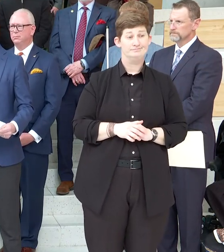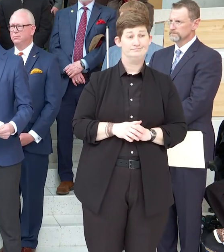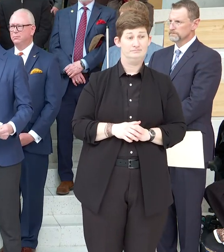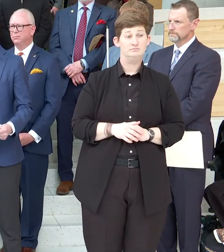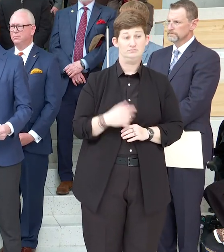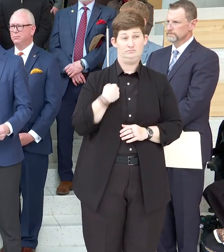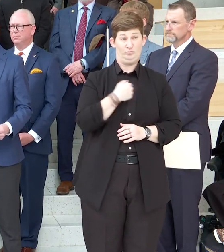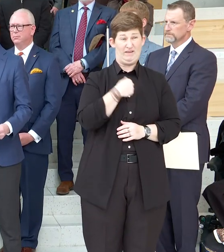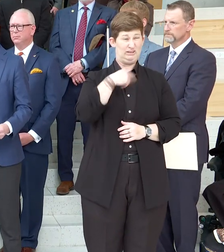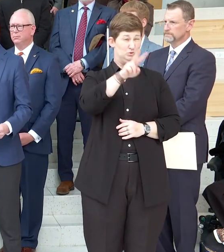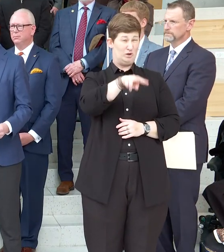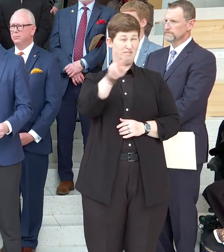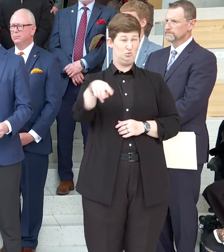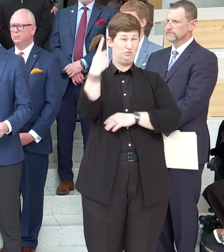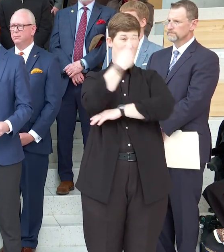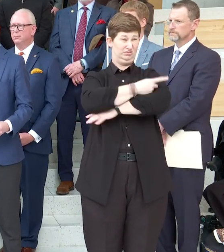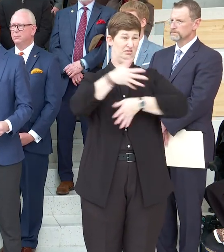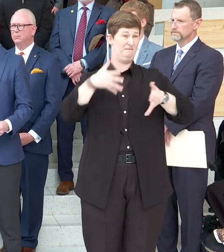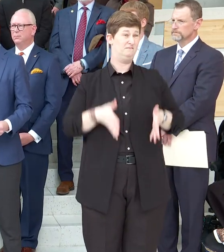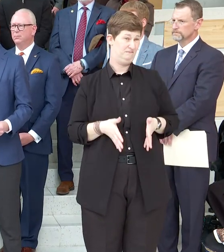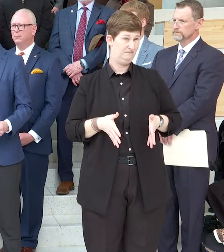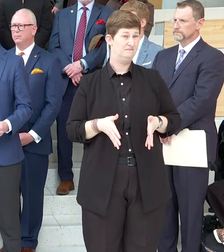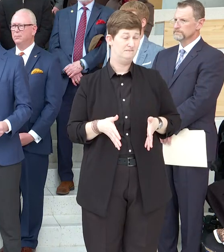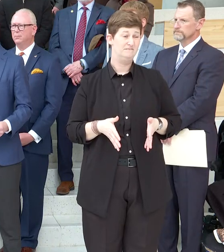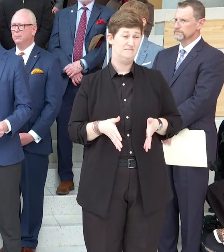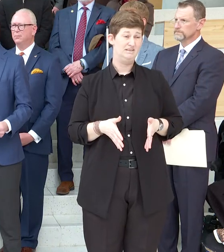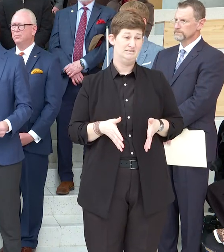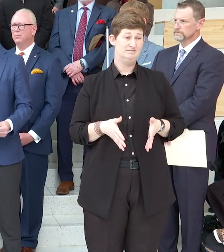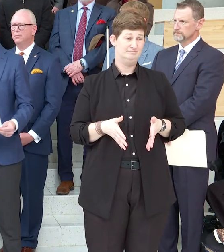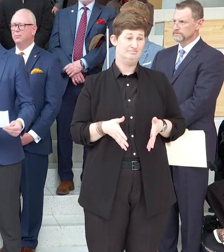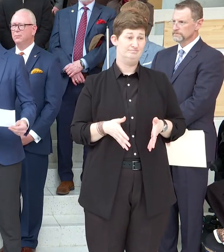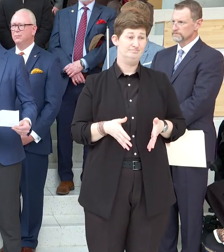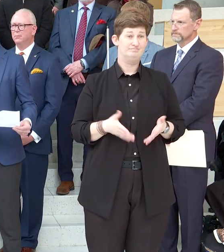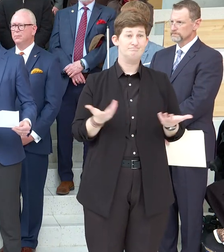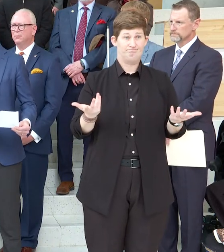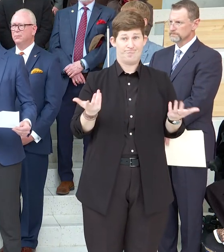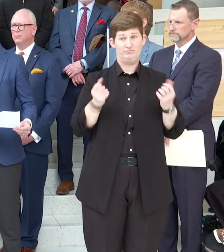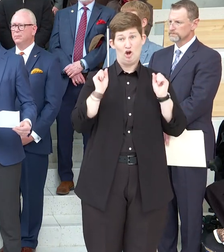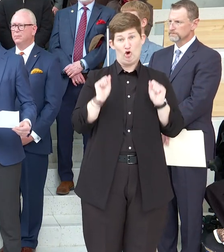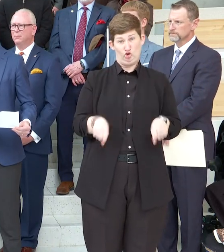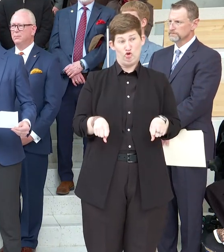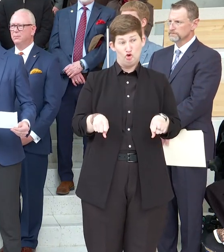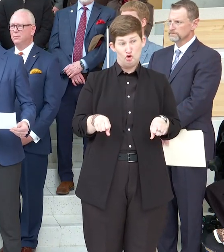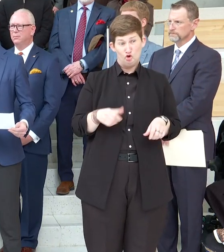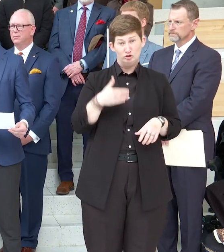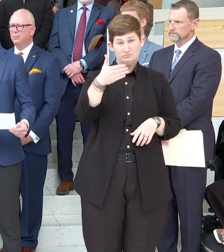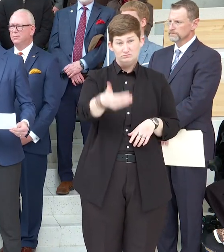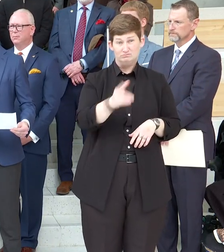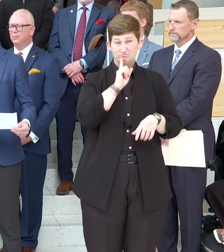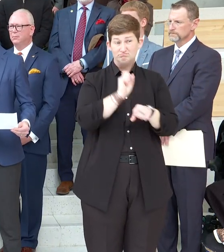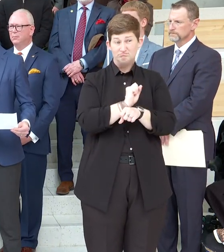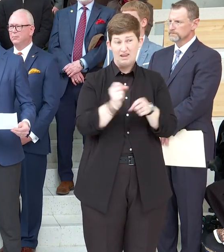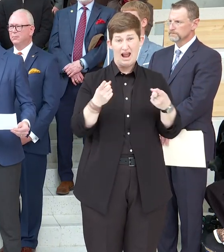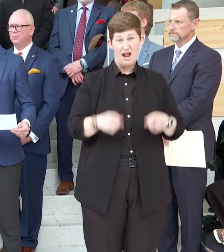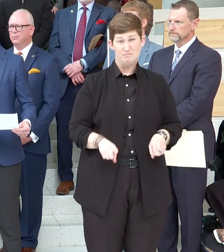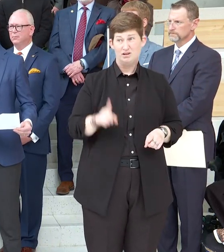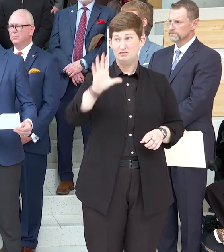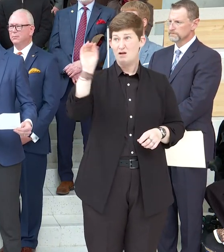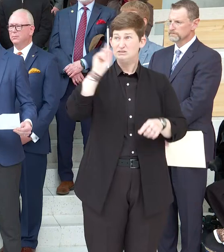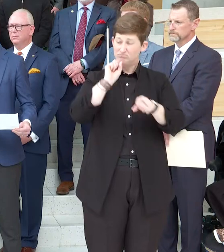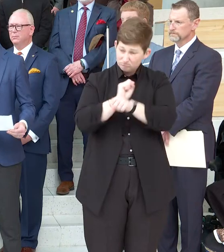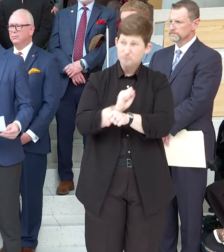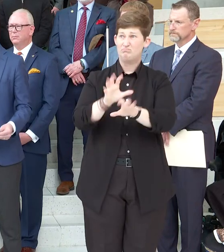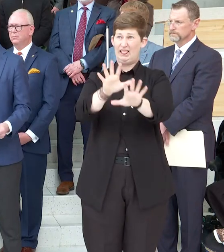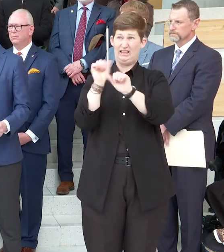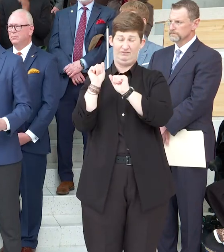of minutes until we could realize a reality in this city and across this region without rideshare. So today, the Chamber, in partnership with others, is